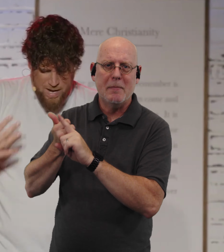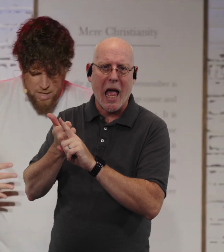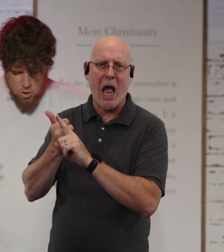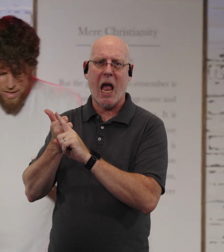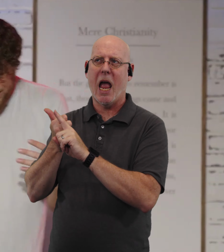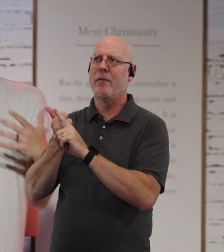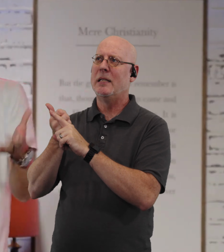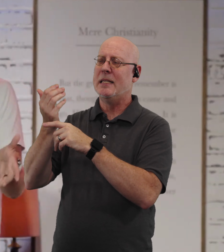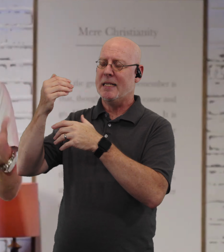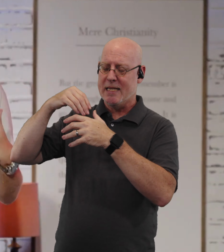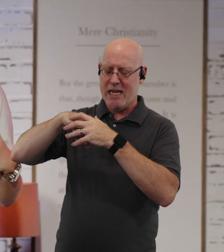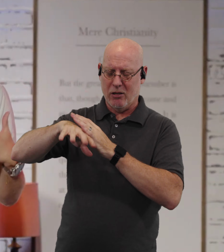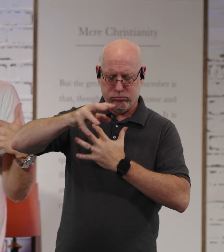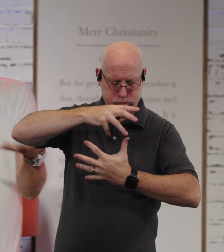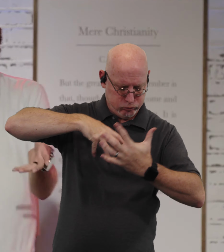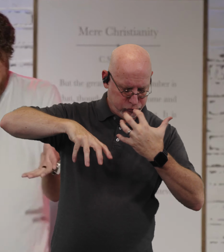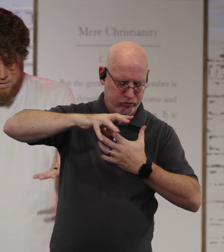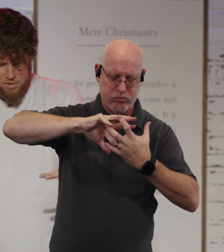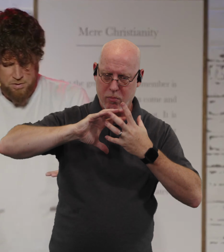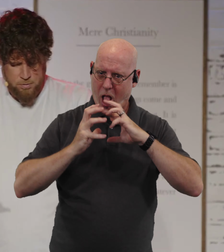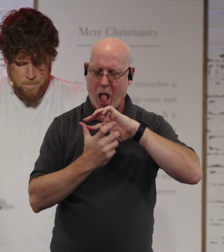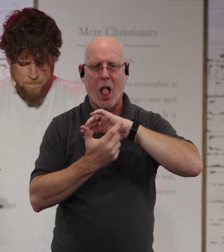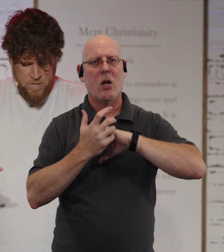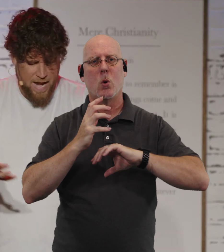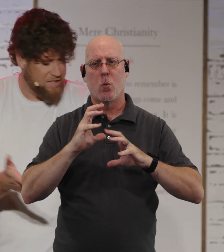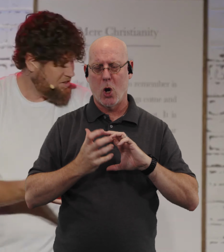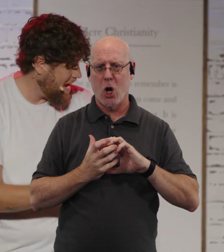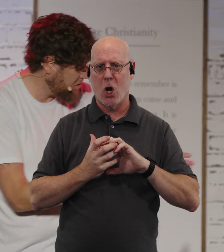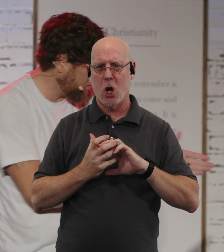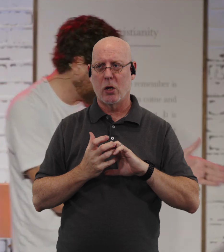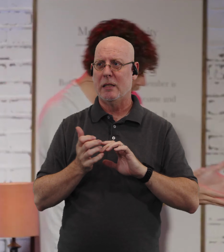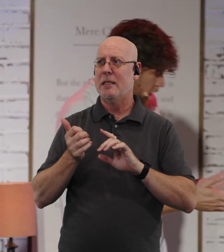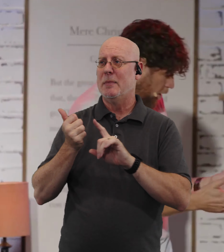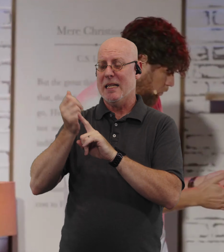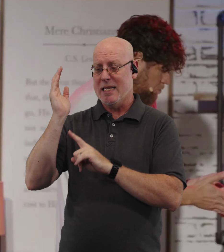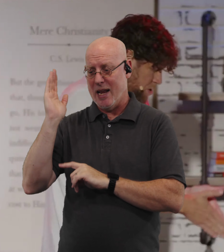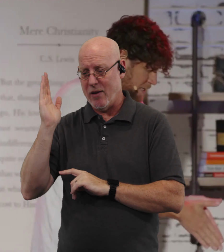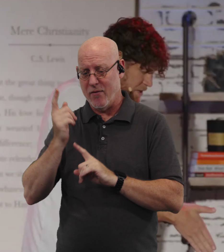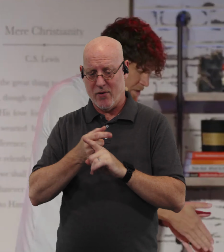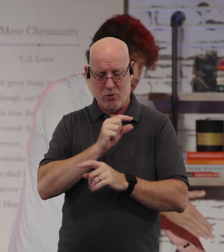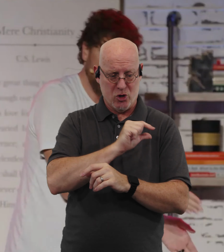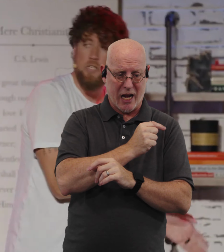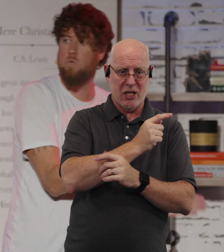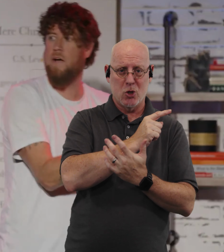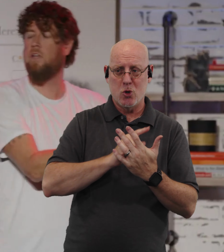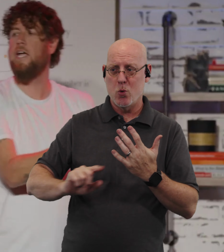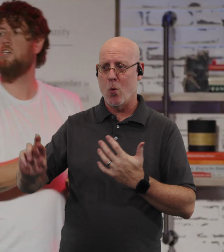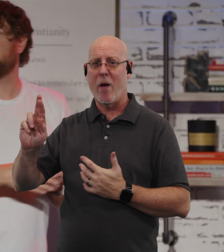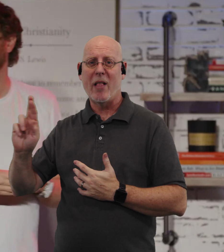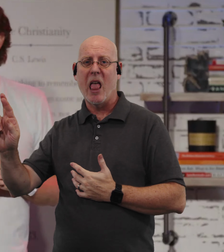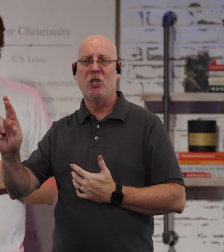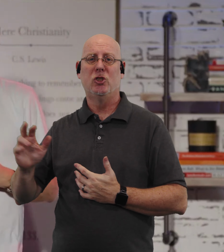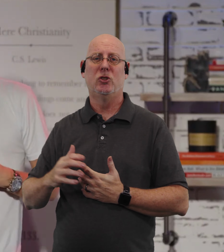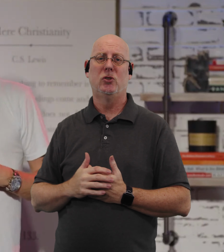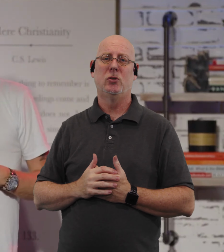who entered into the fray, into the mess, and is testified of from Genesis to